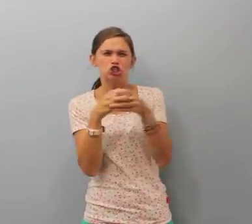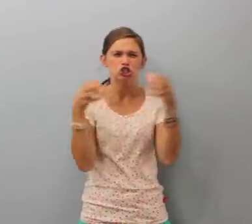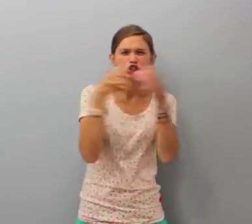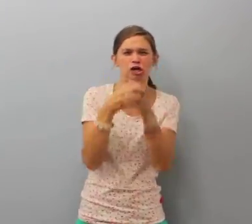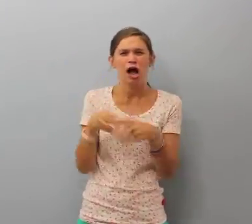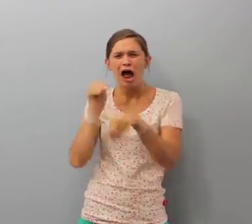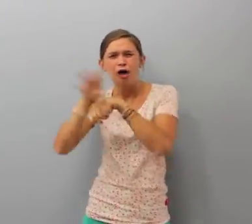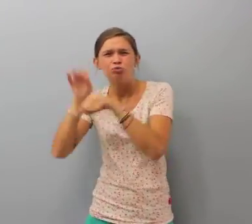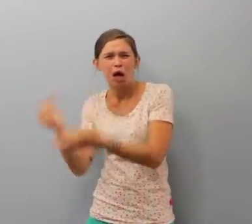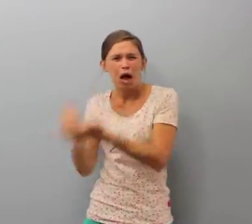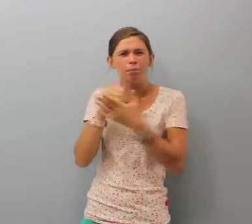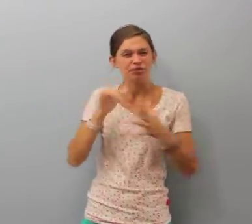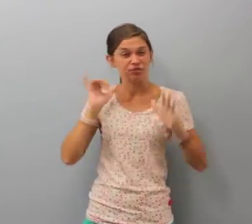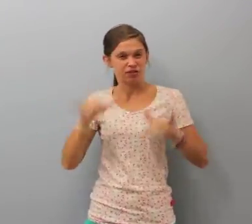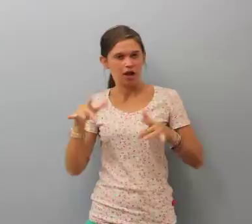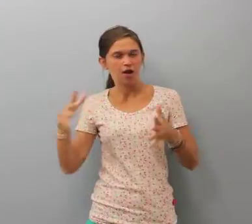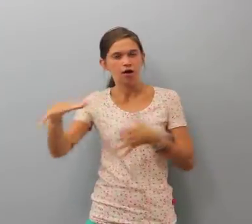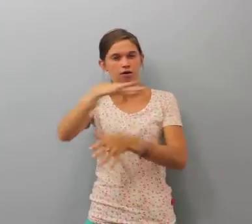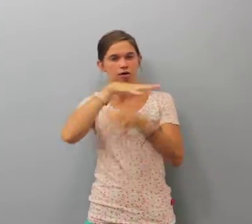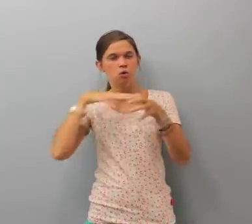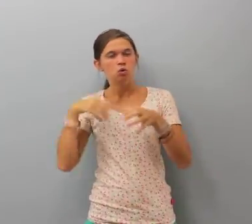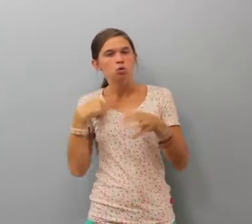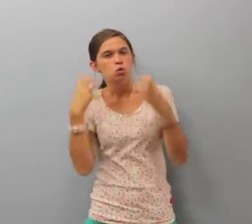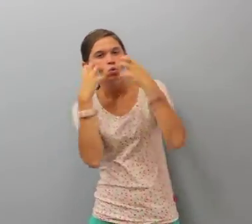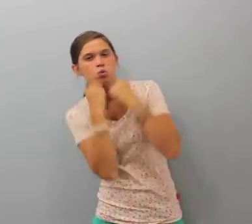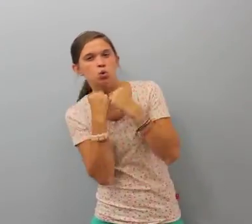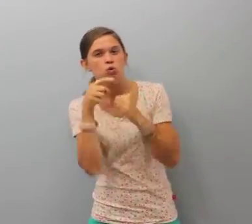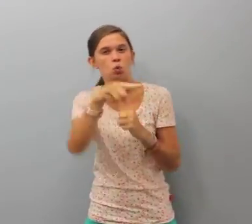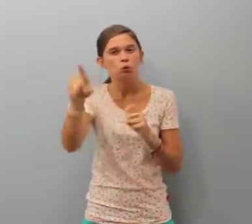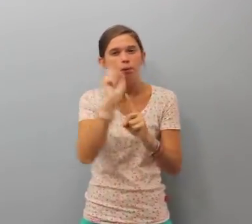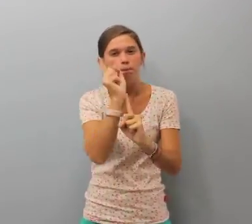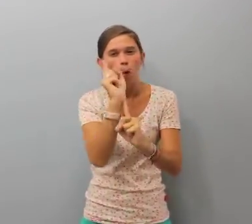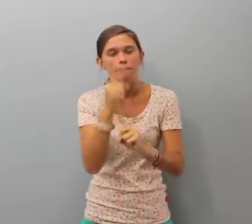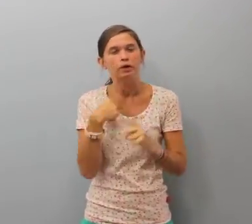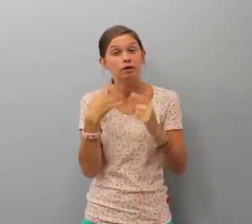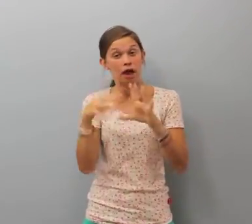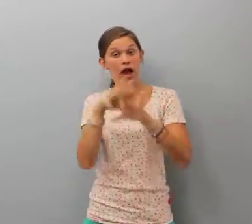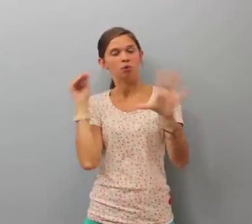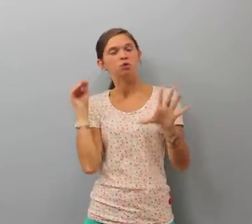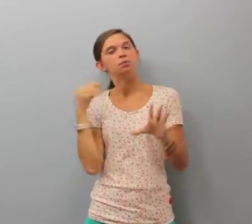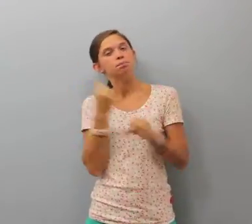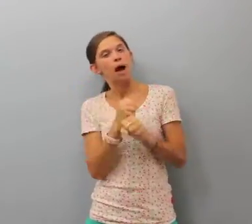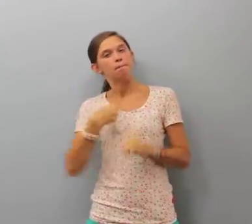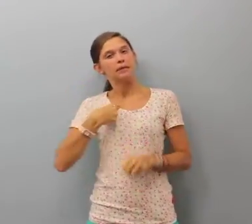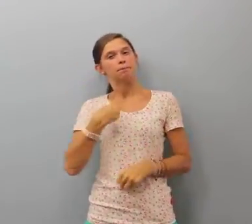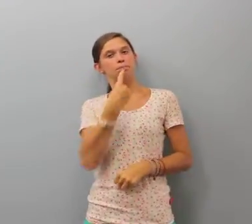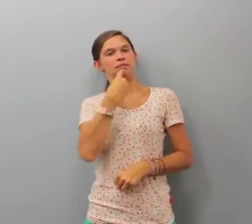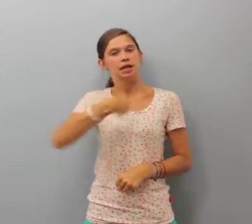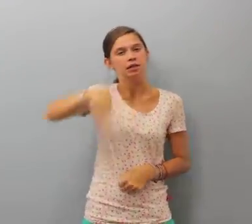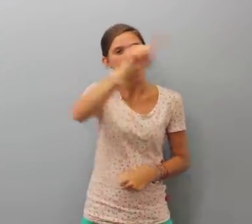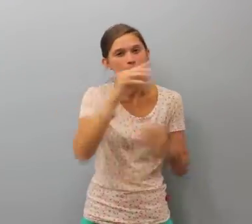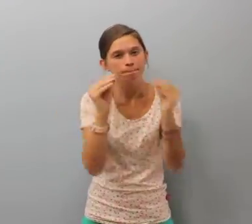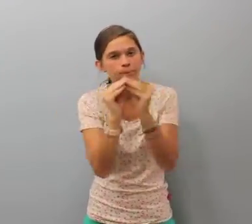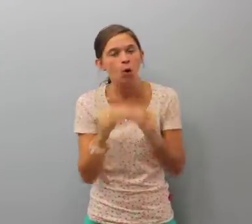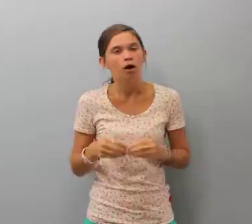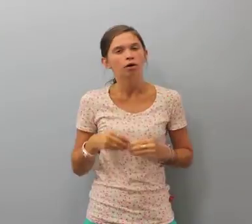He actually called them the Powder Puff Boys because they were just a good friendship.